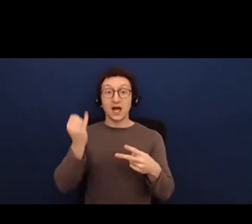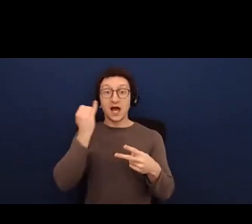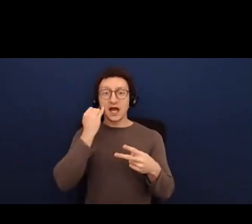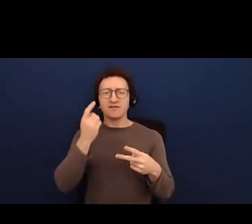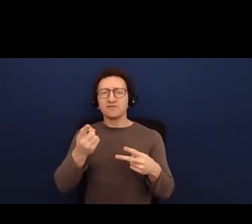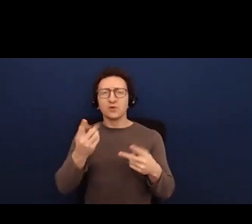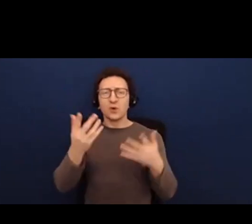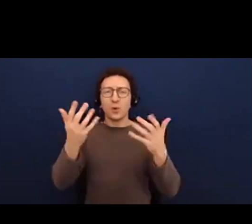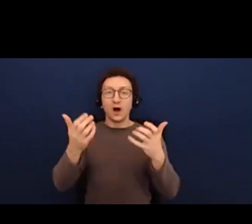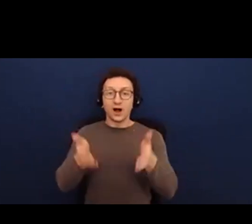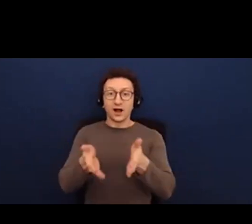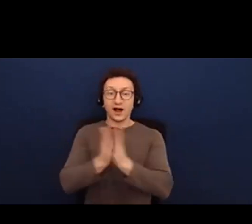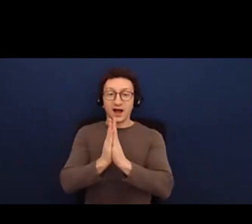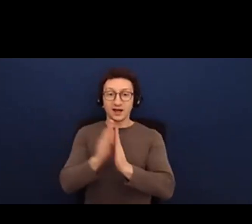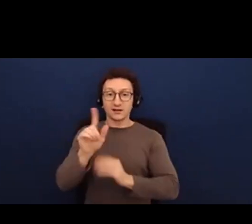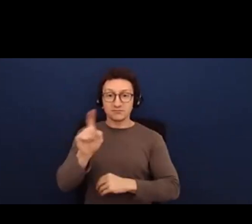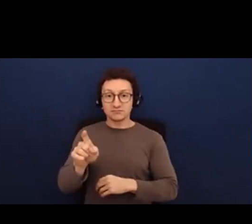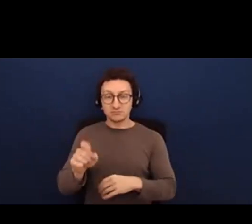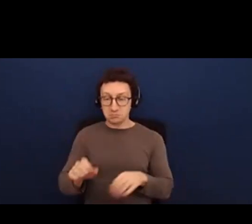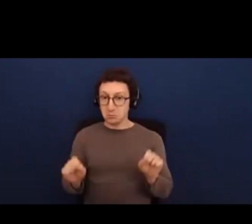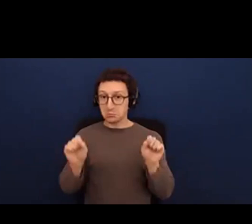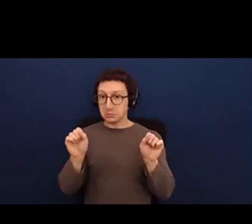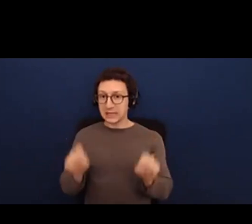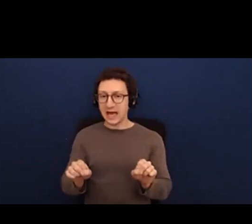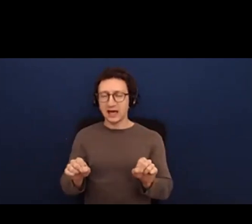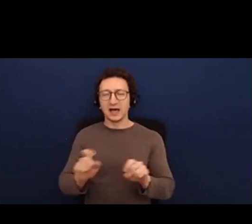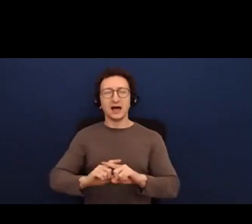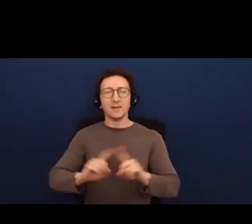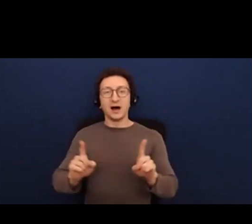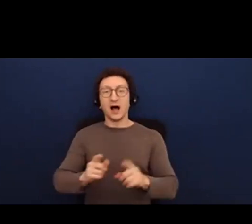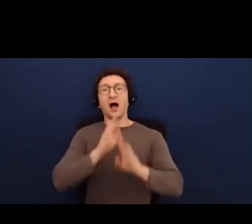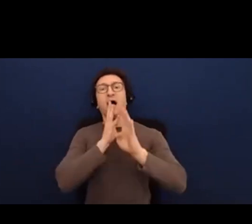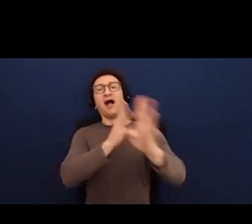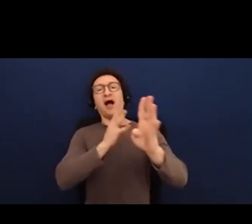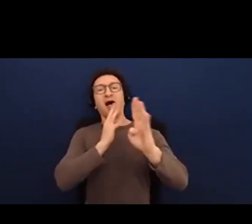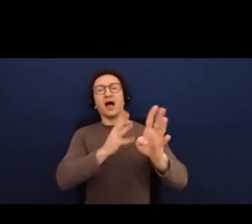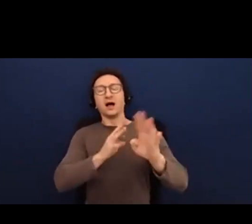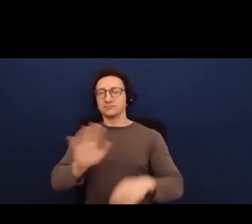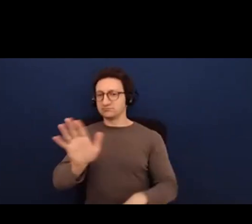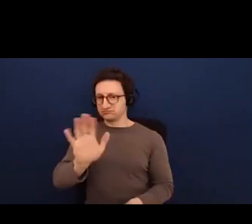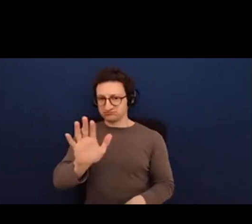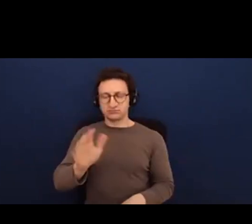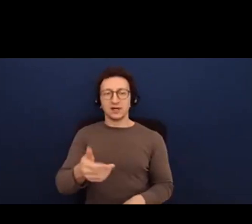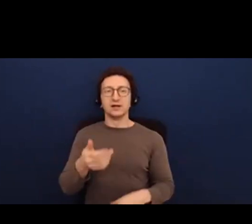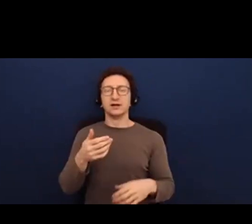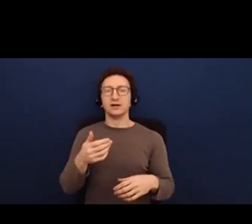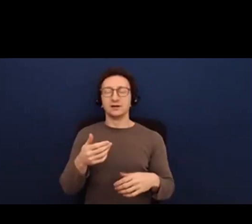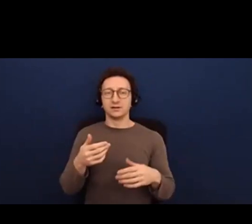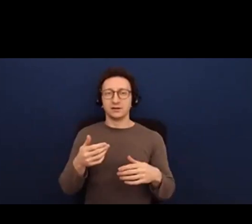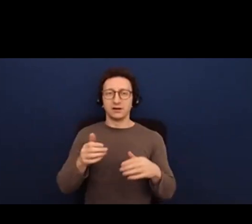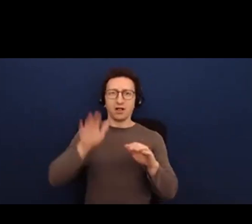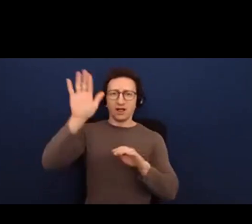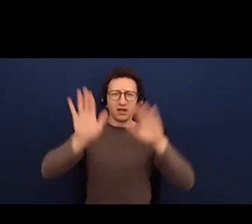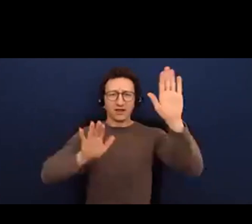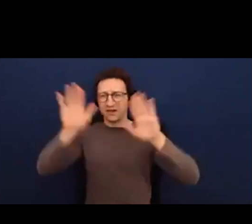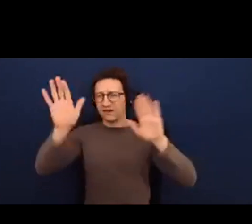questions, Mel asked that rather than people speaking up at the end or trying to follow hands on